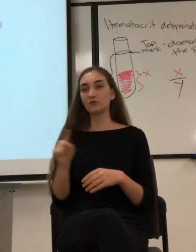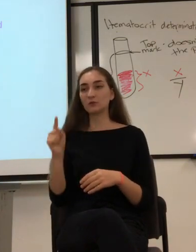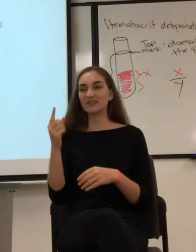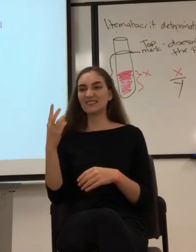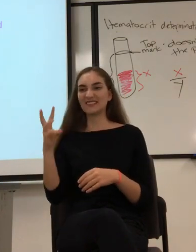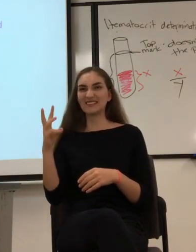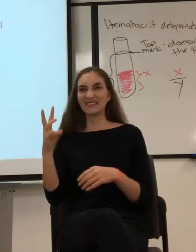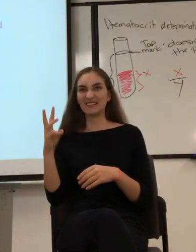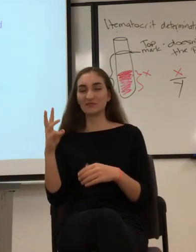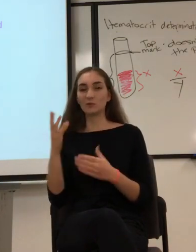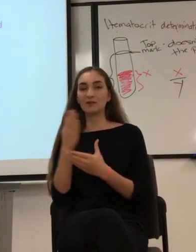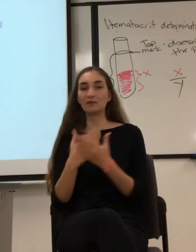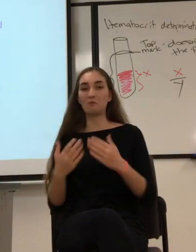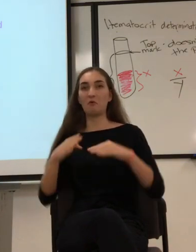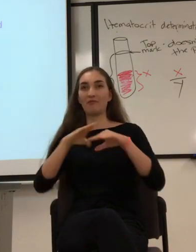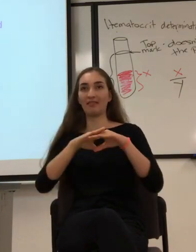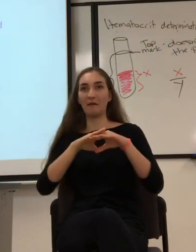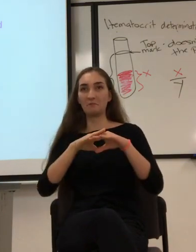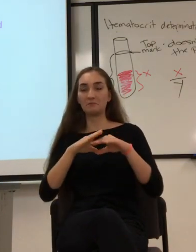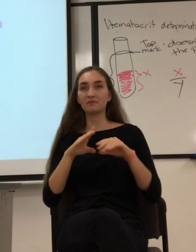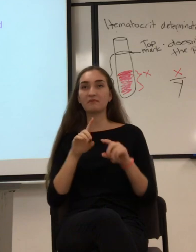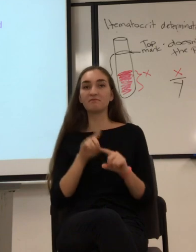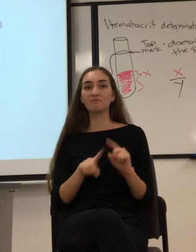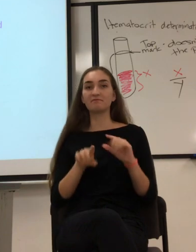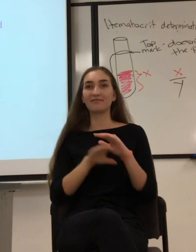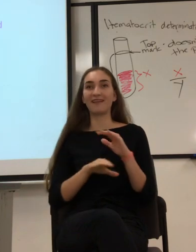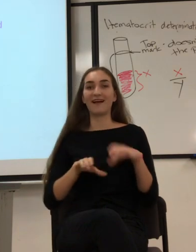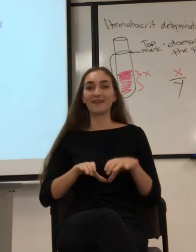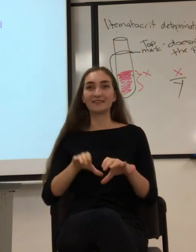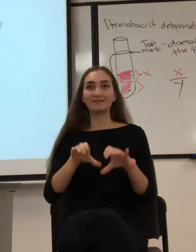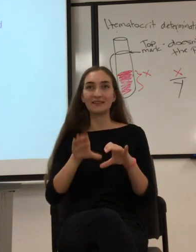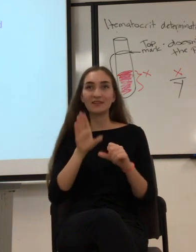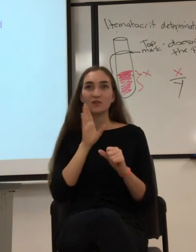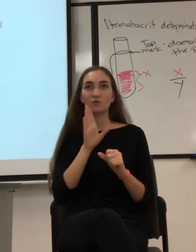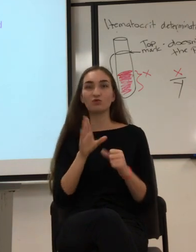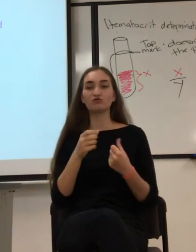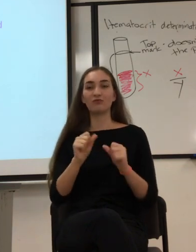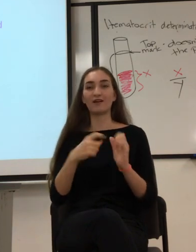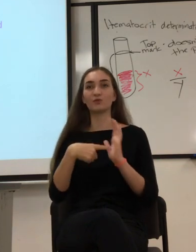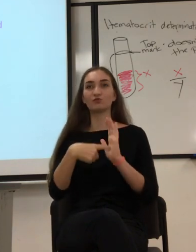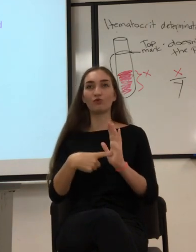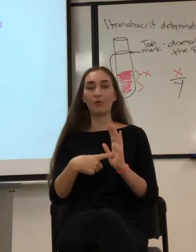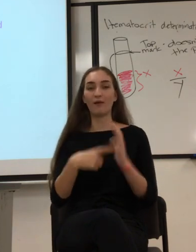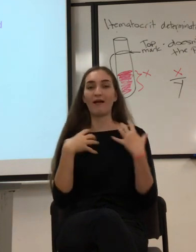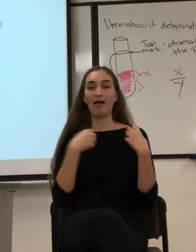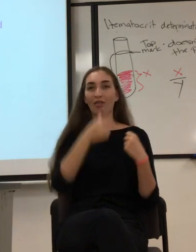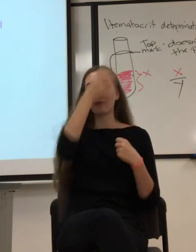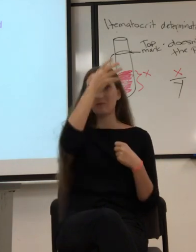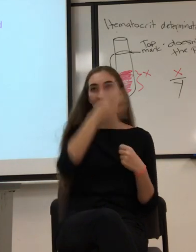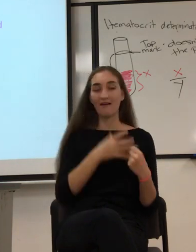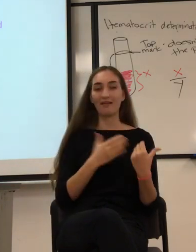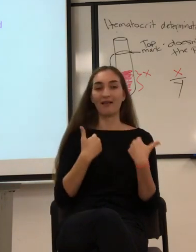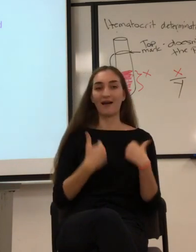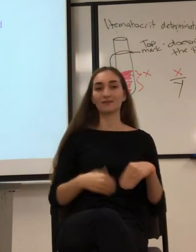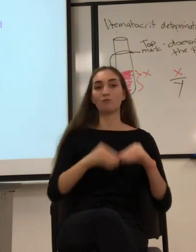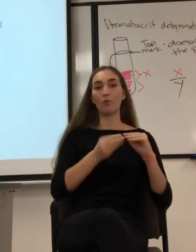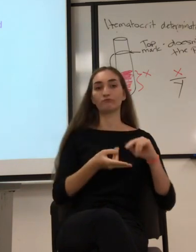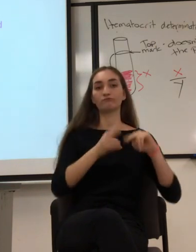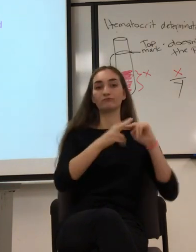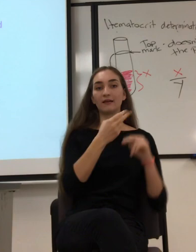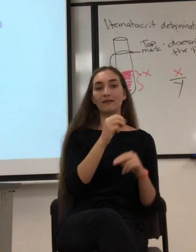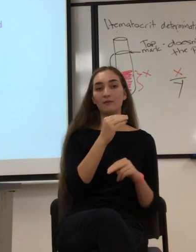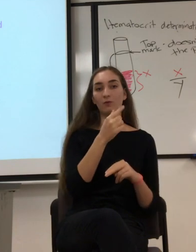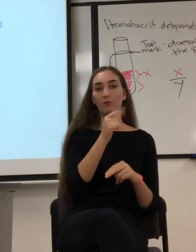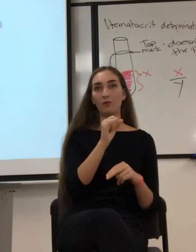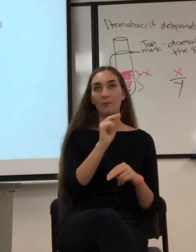overlap, but basically in an activity, we would try to show that the healthy male has a little bit more hemoglobin.